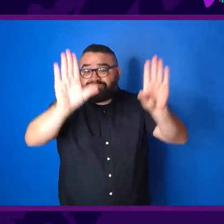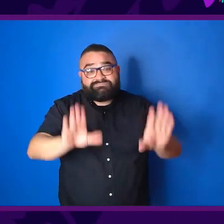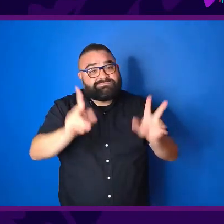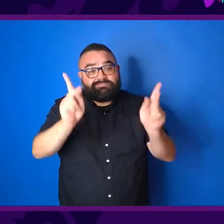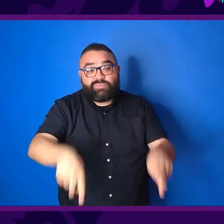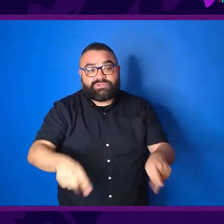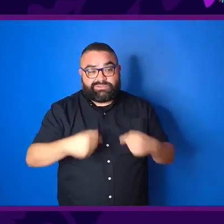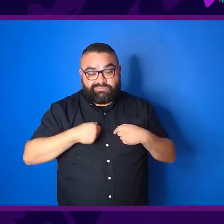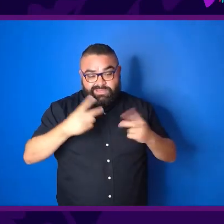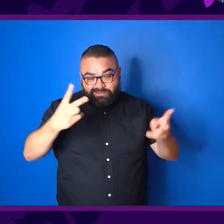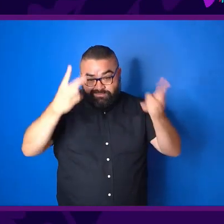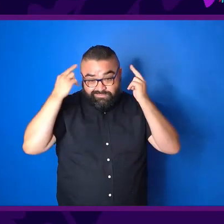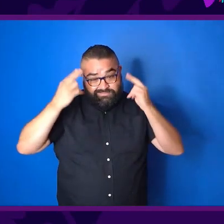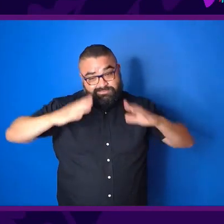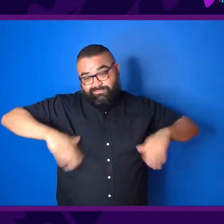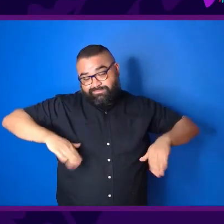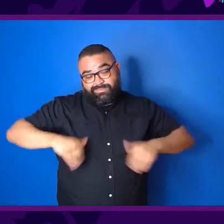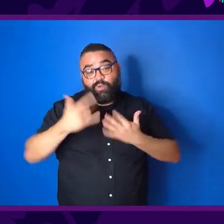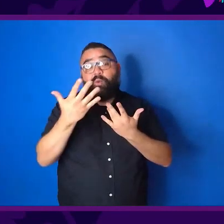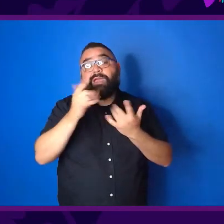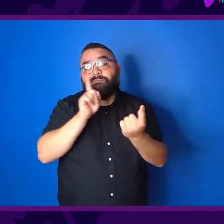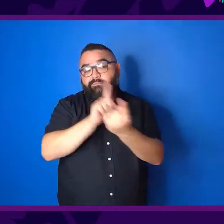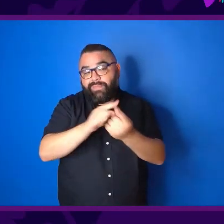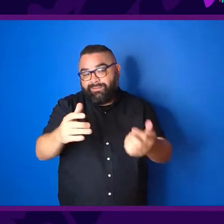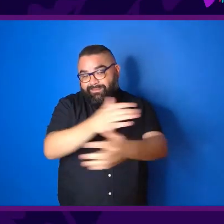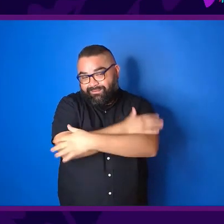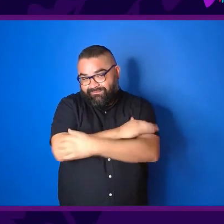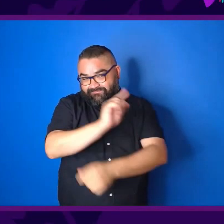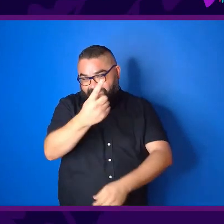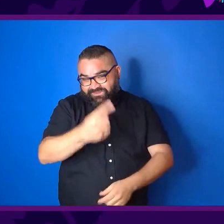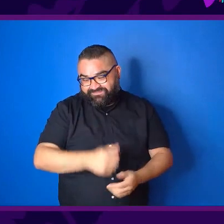beard until I get a hug. Ciao, Bella.